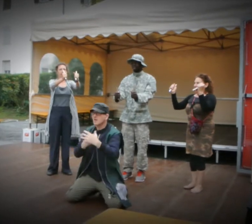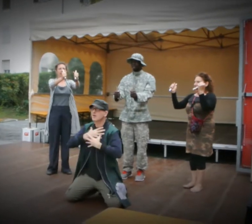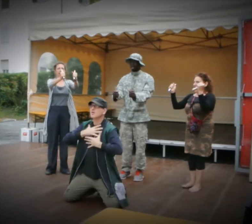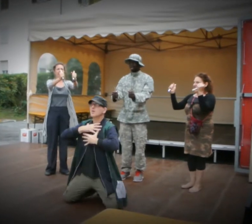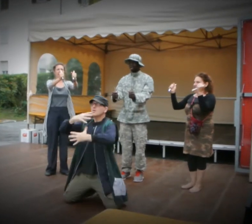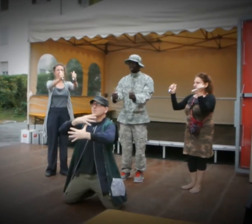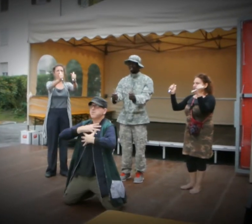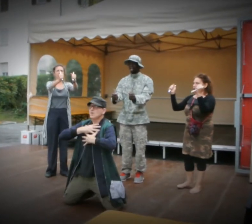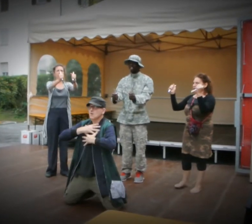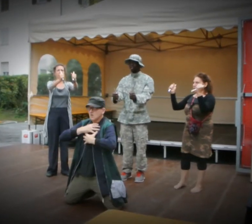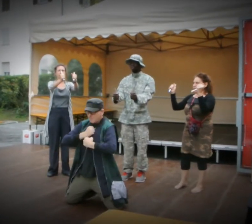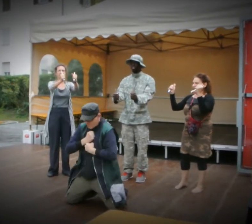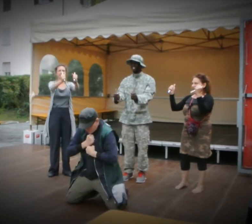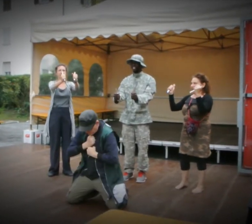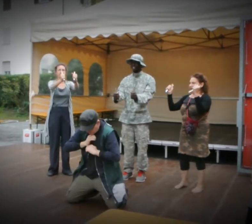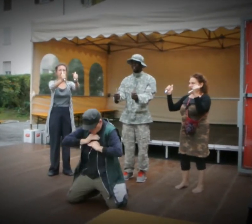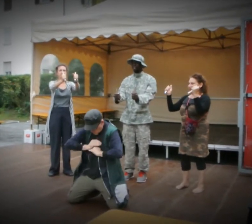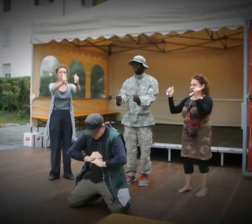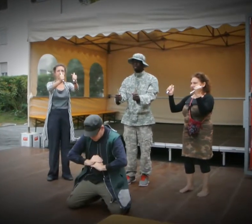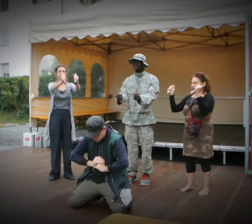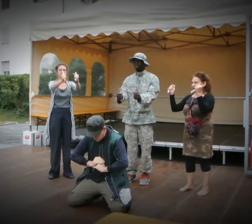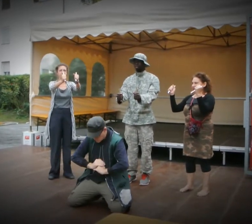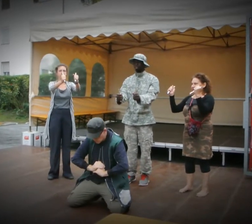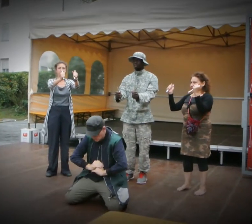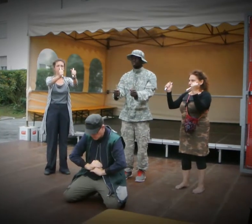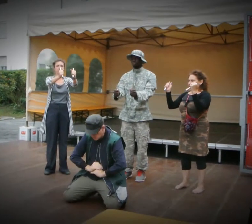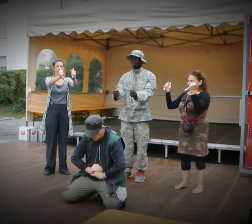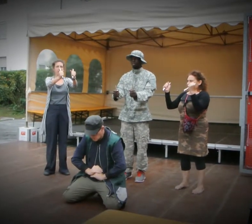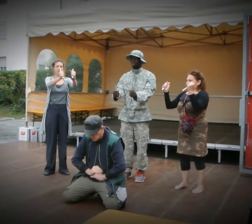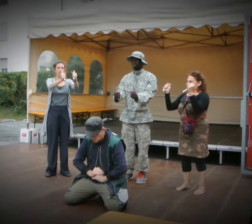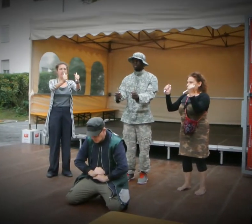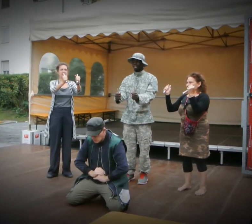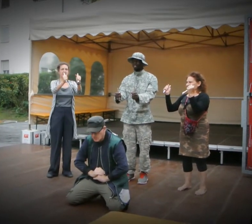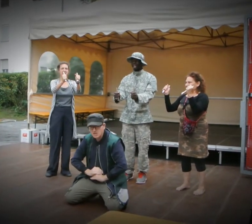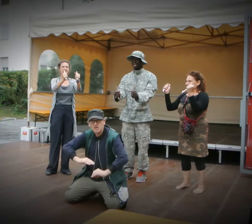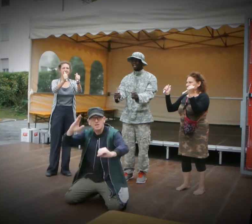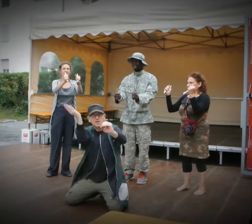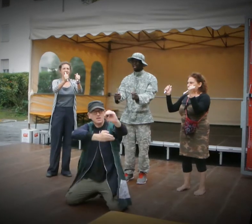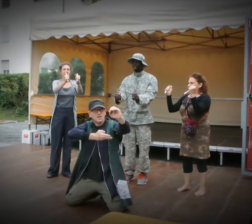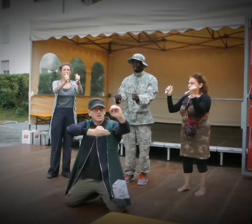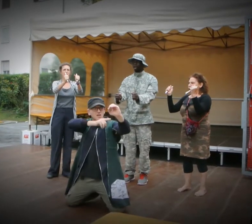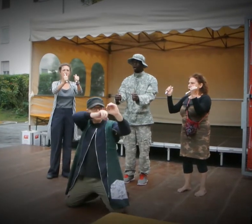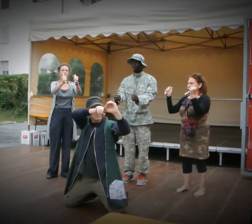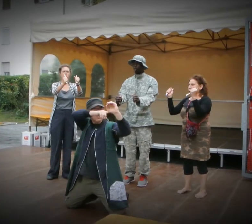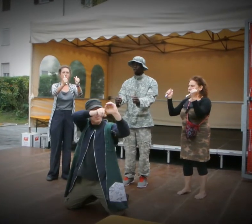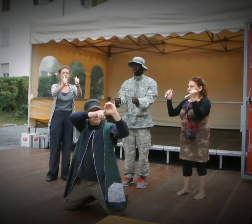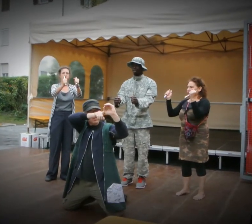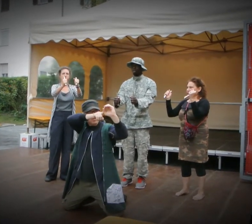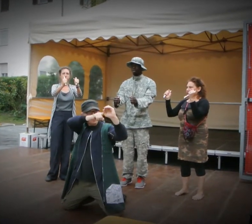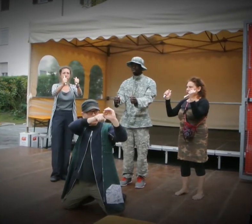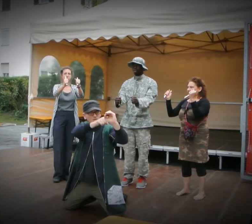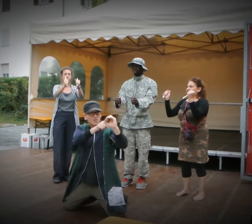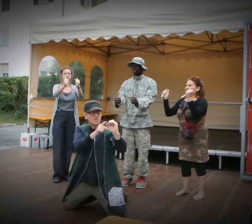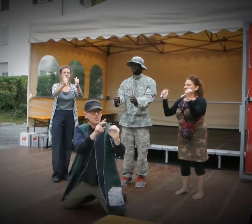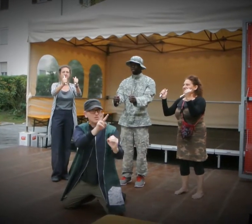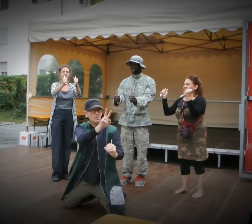I cannot breathe. They slit a hole. They